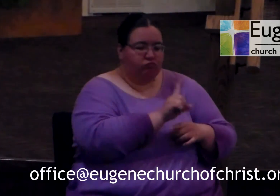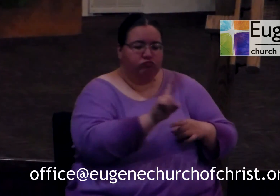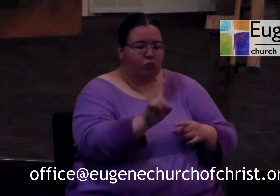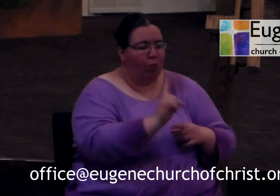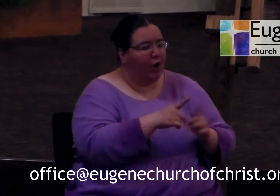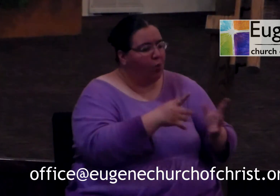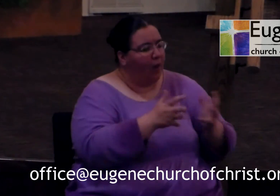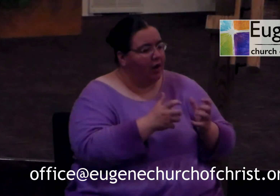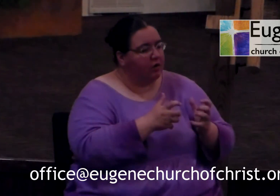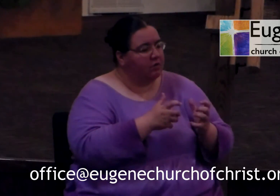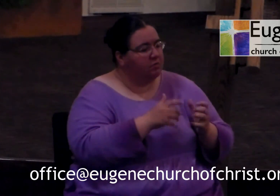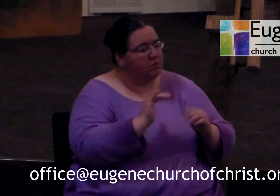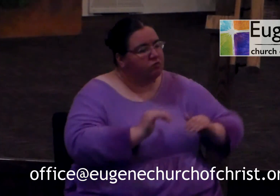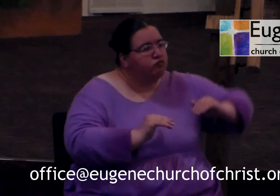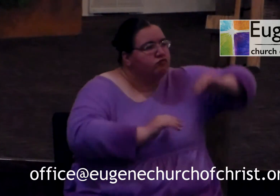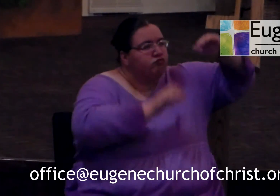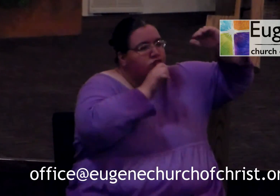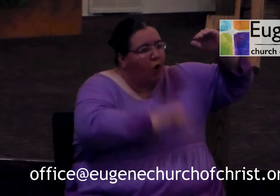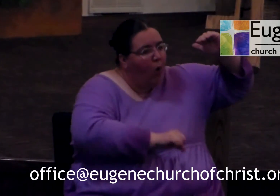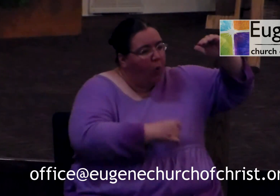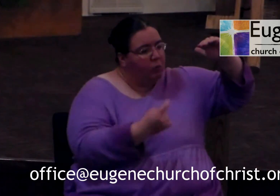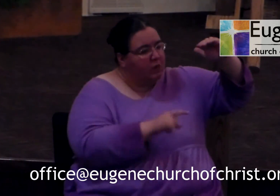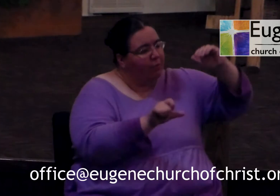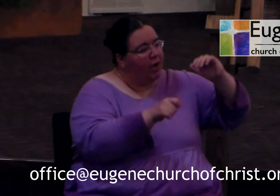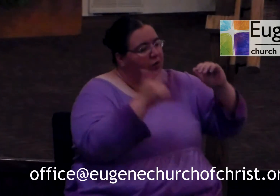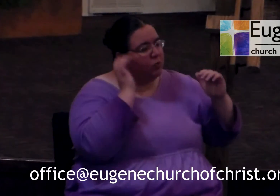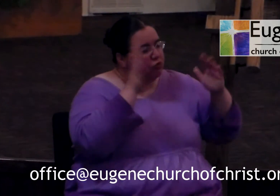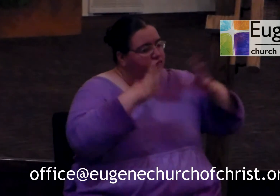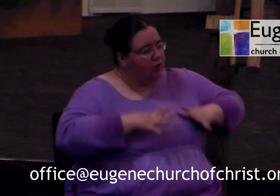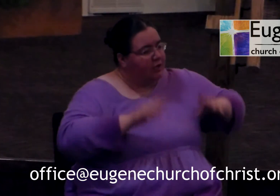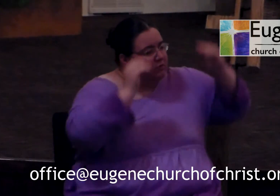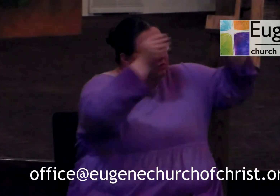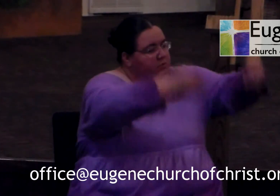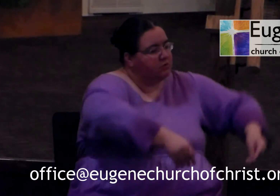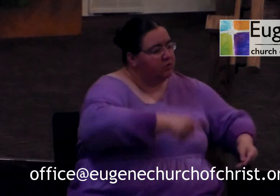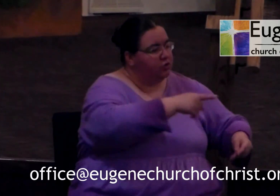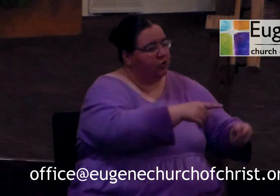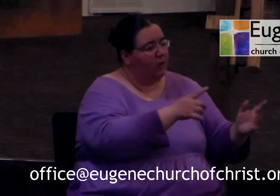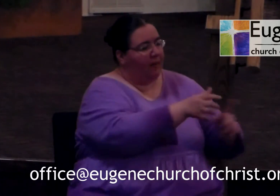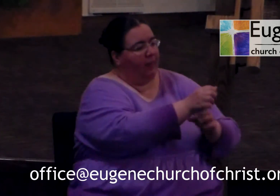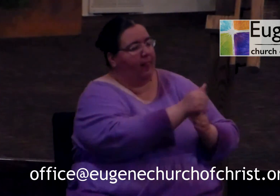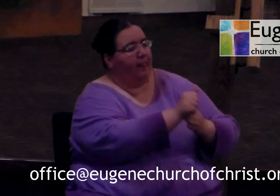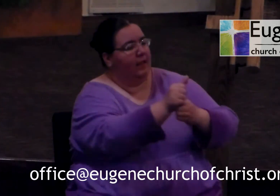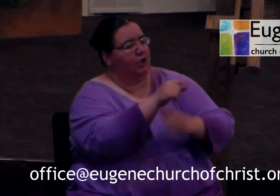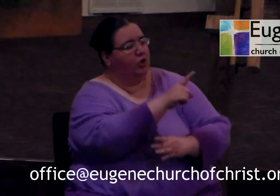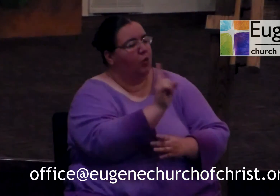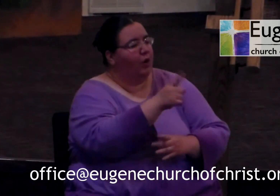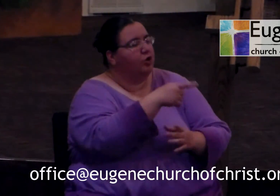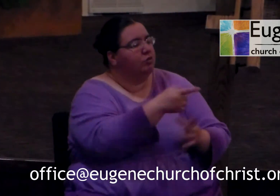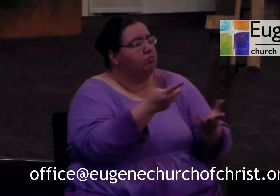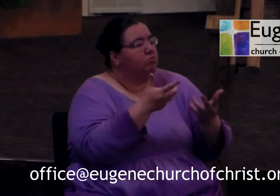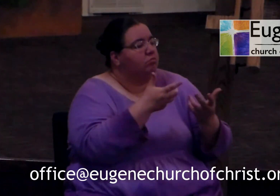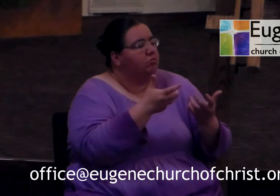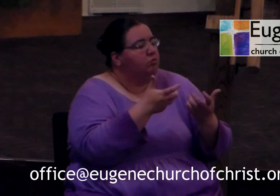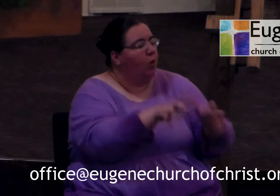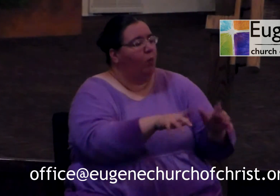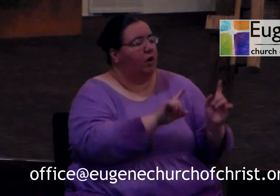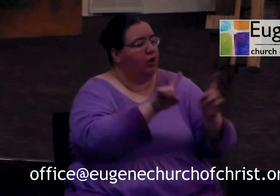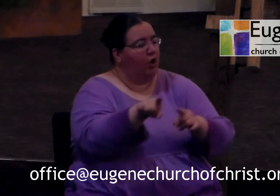someone else will dress you and lead you where you do not want to go. Jesus said this to indicate the kind of death by which Peter would glorify God. And then he said